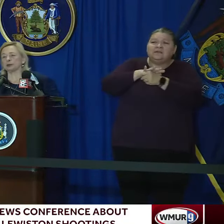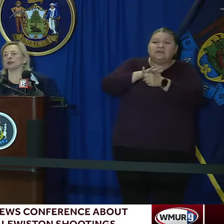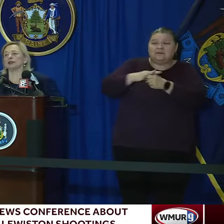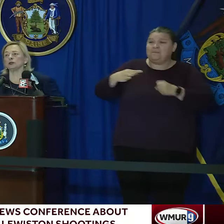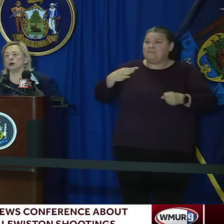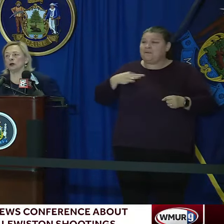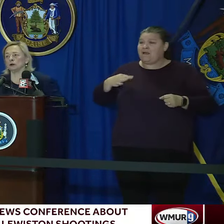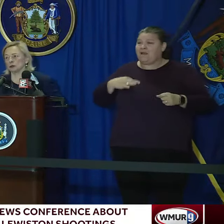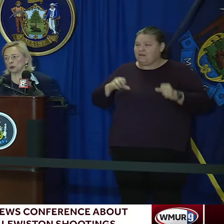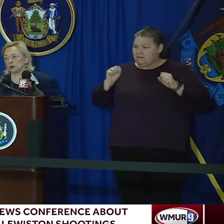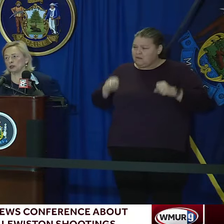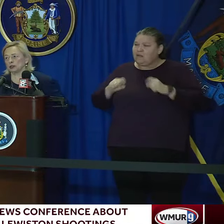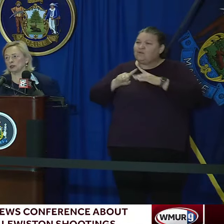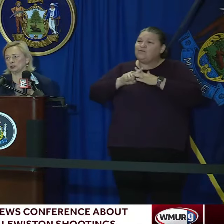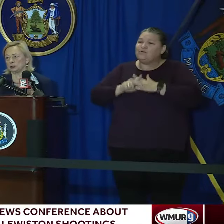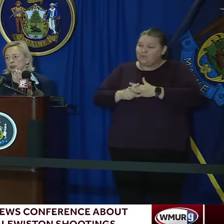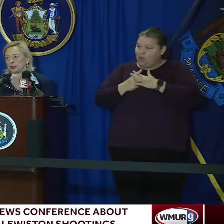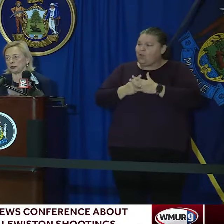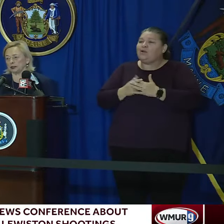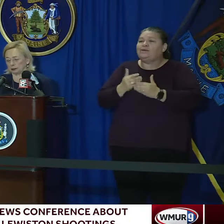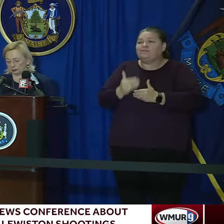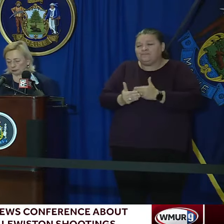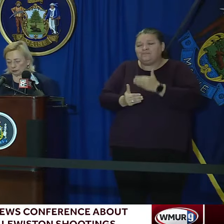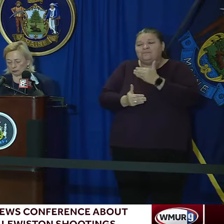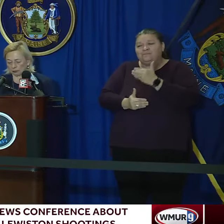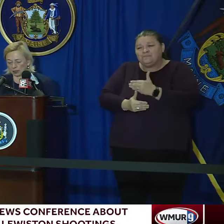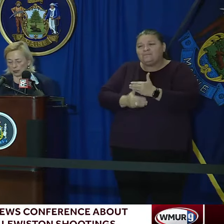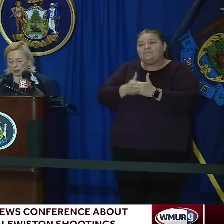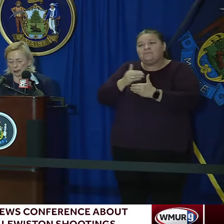step in the long road to healing.